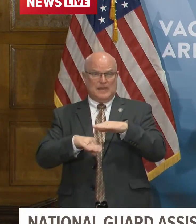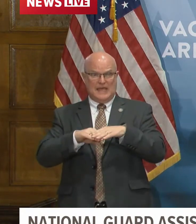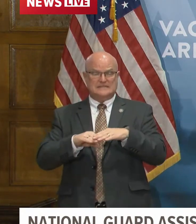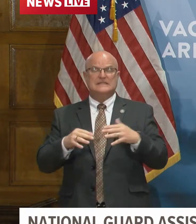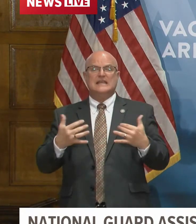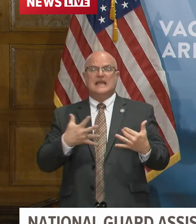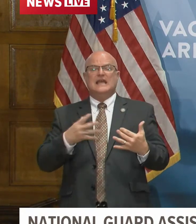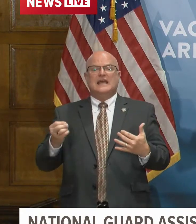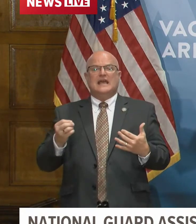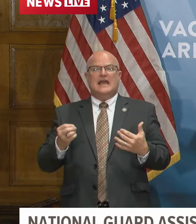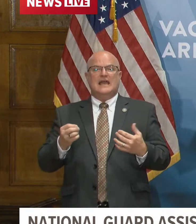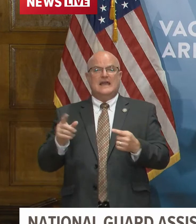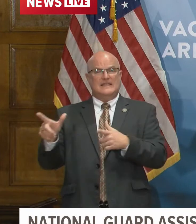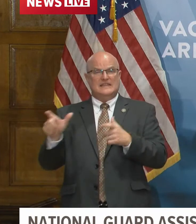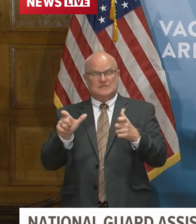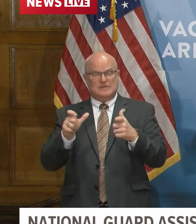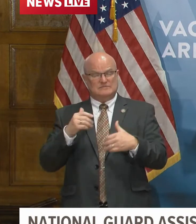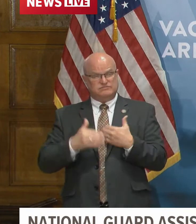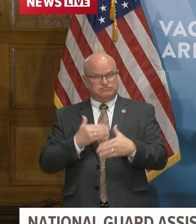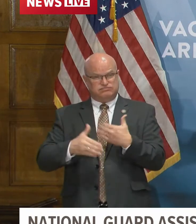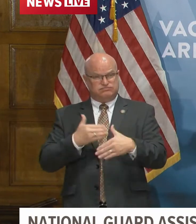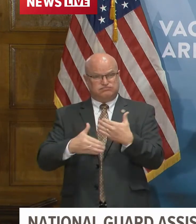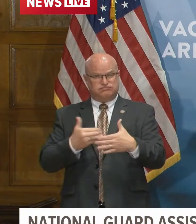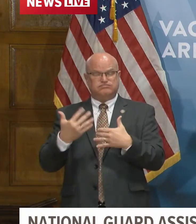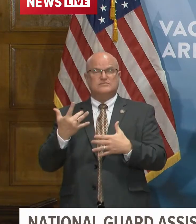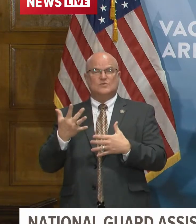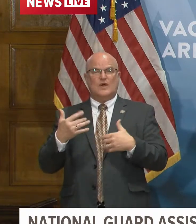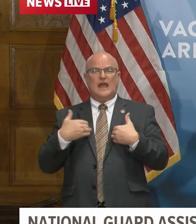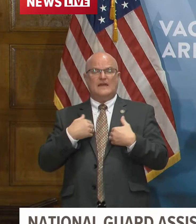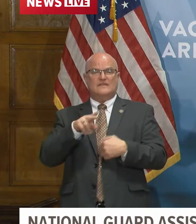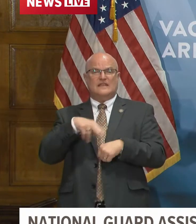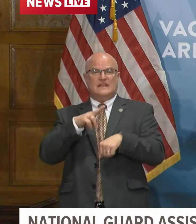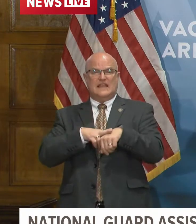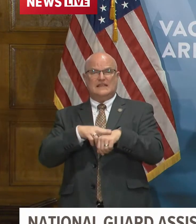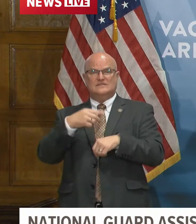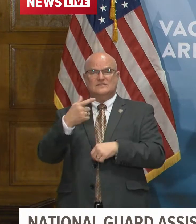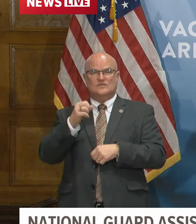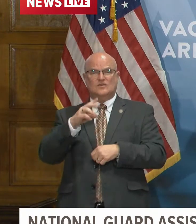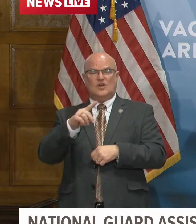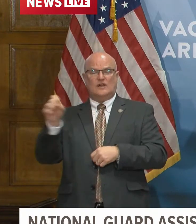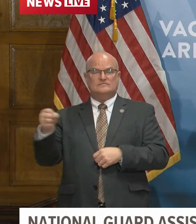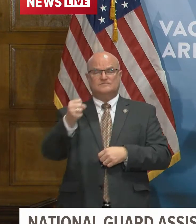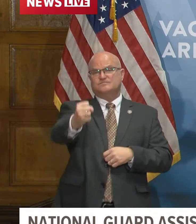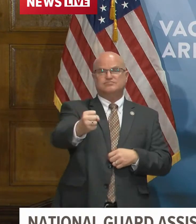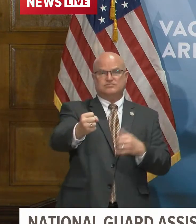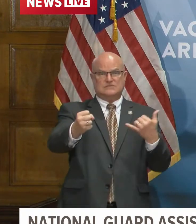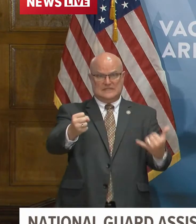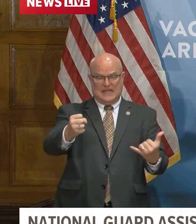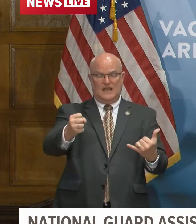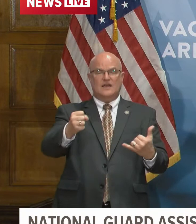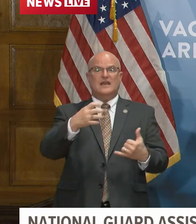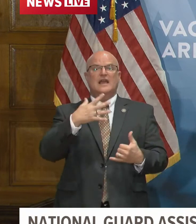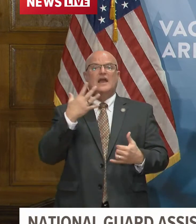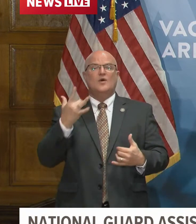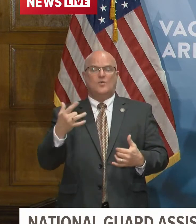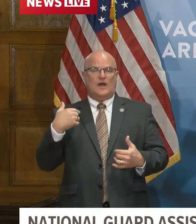capacity and the speed of it, and that's why we're putting the National Guard out there now, and that's why we